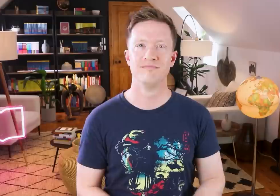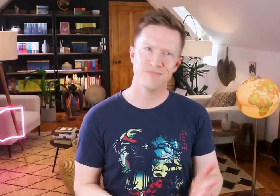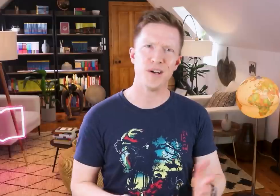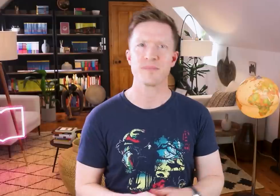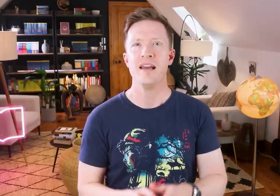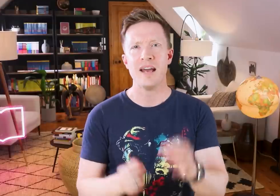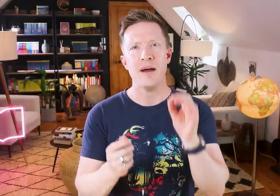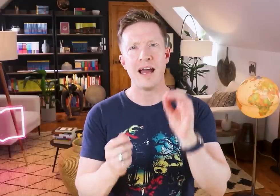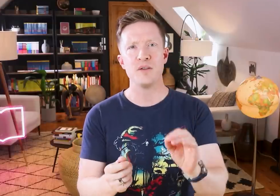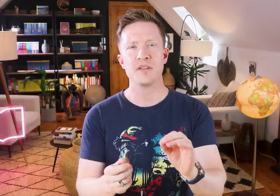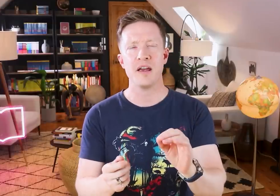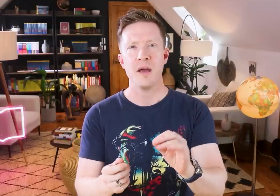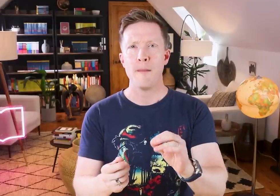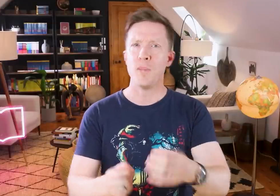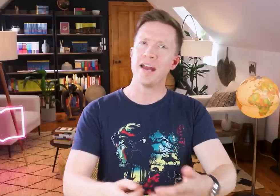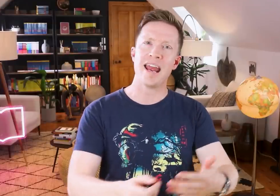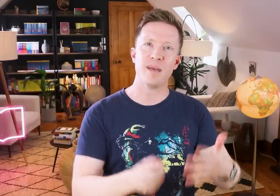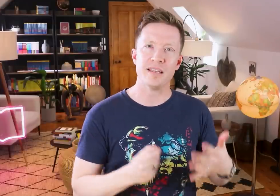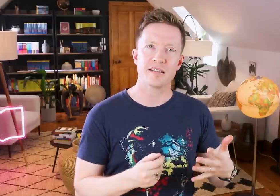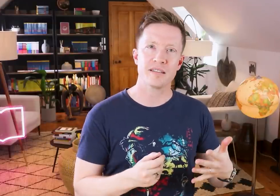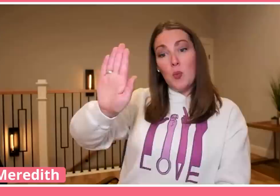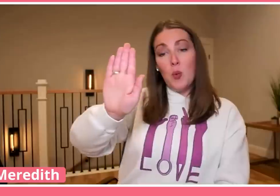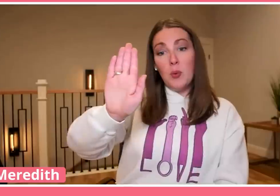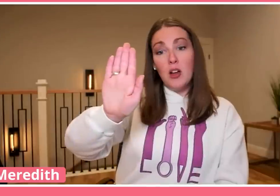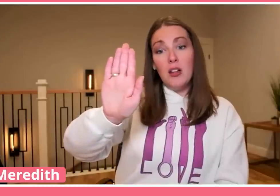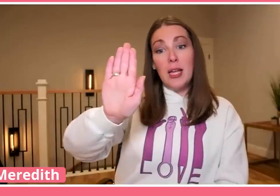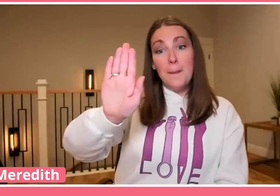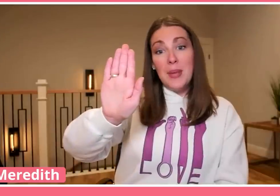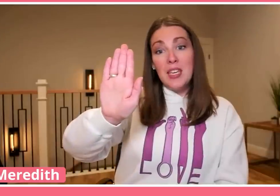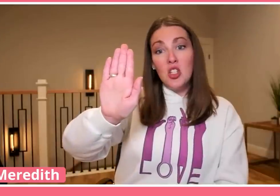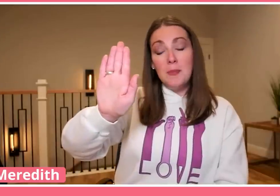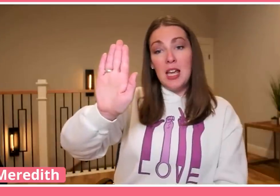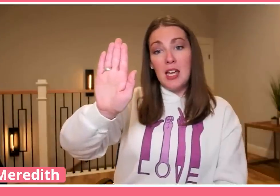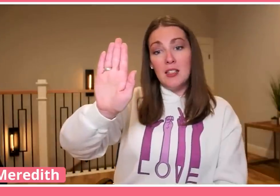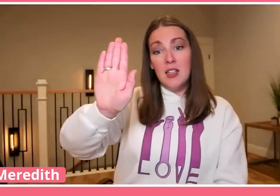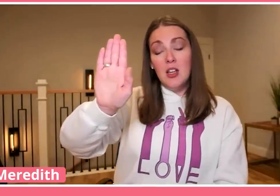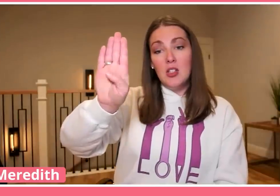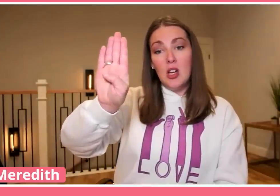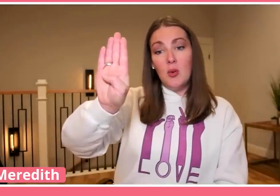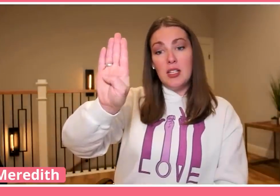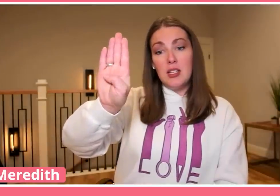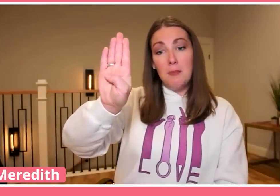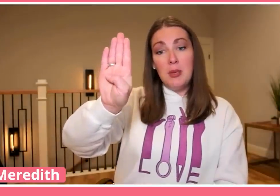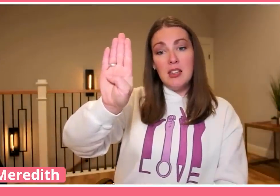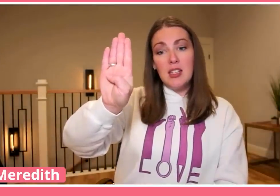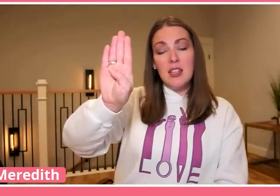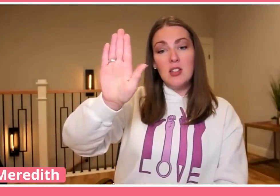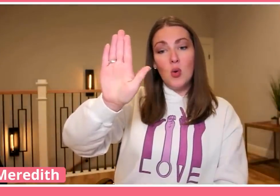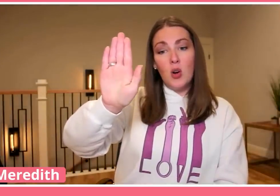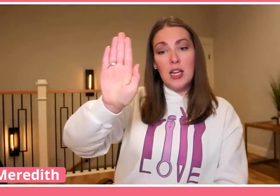Nice. Now, how do you say my name is? What we call like a B-shaped hand. So it's, a B is like this, or it can